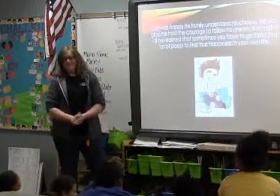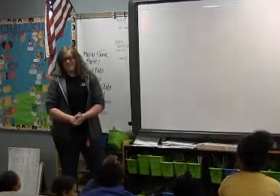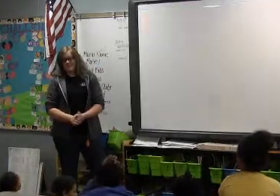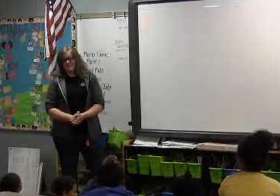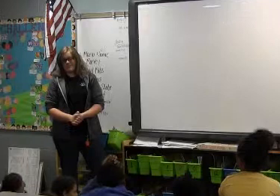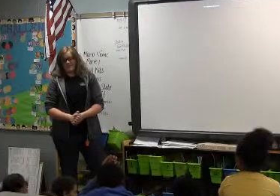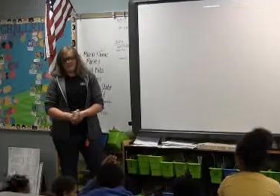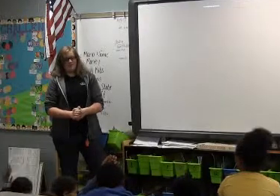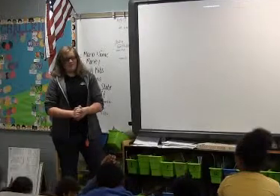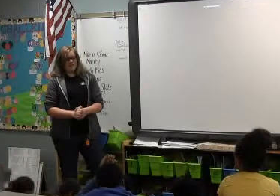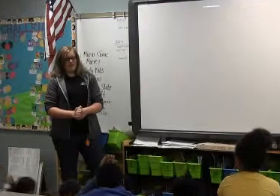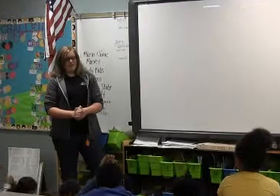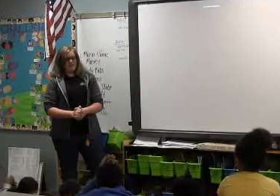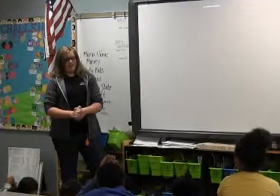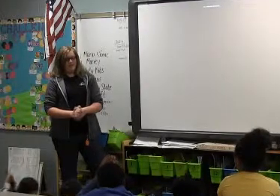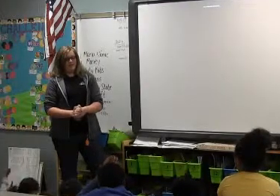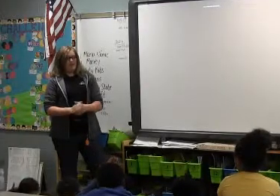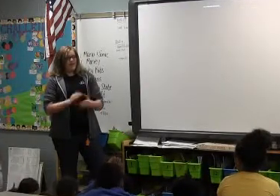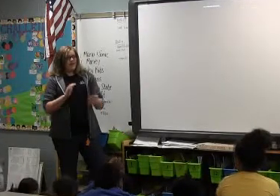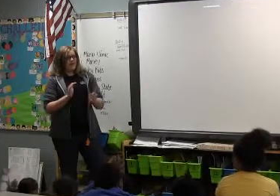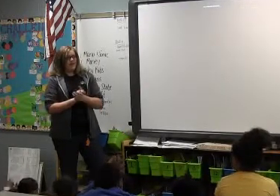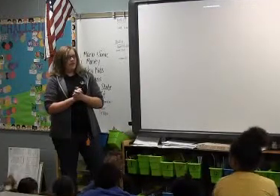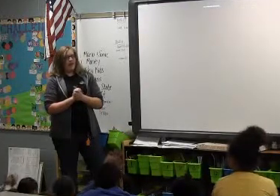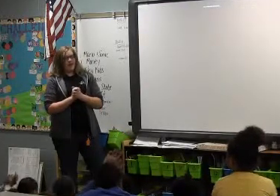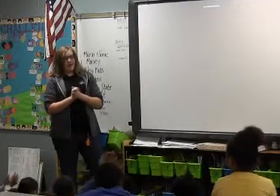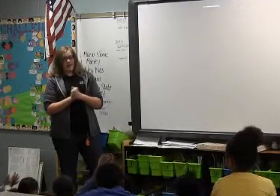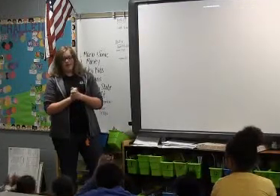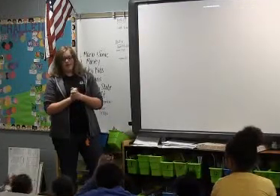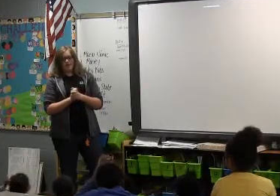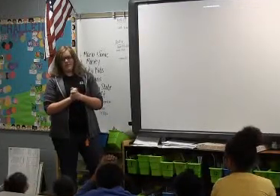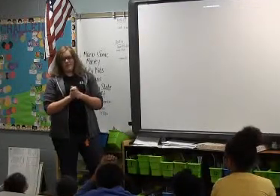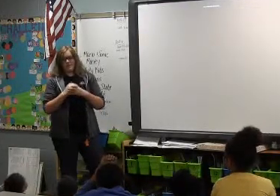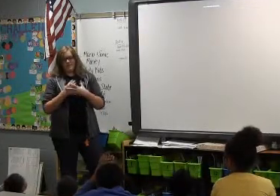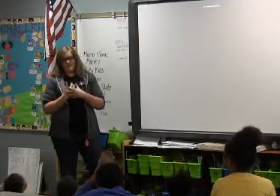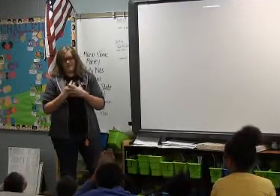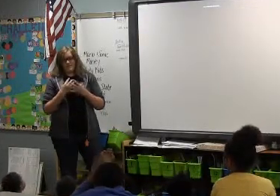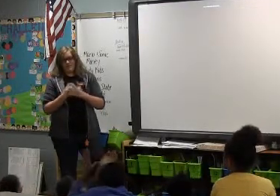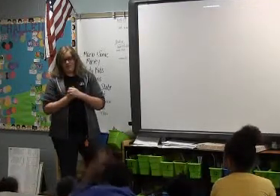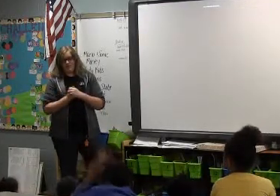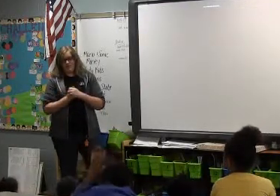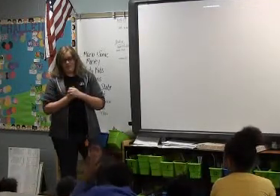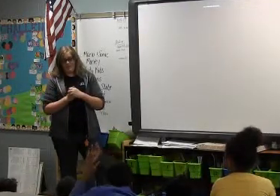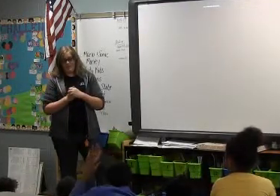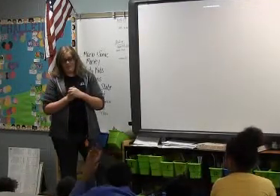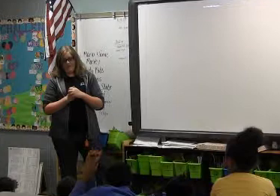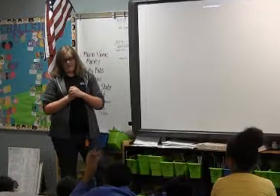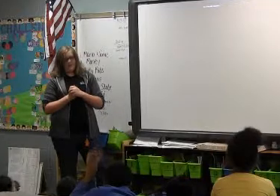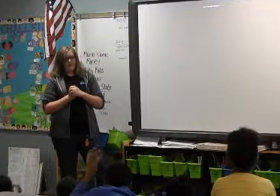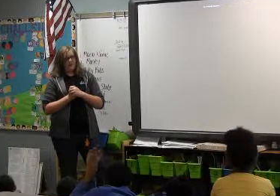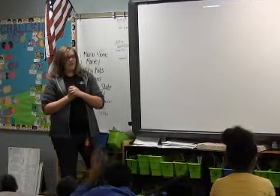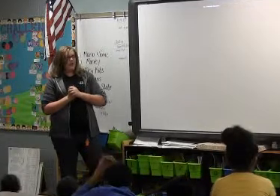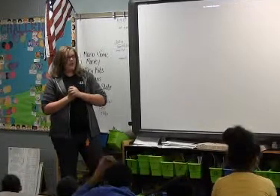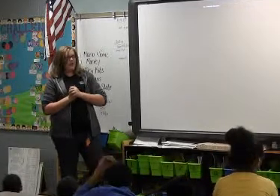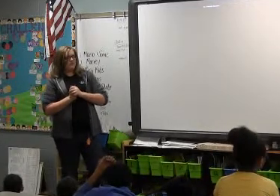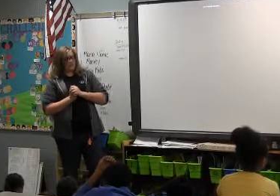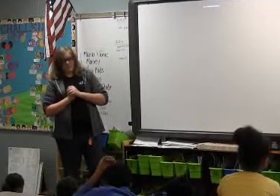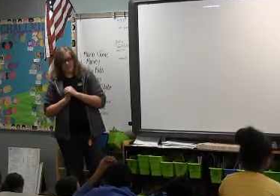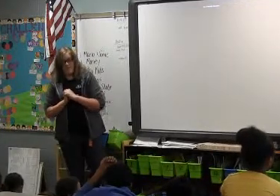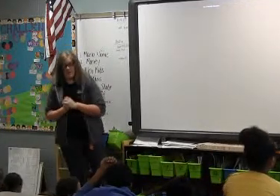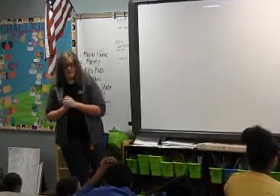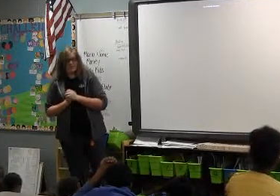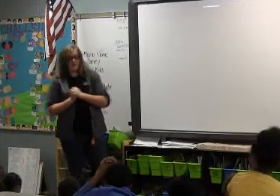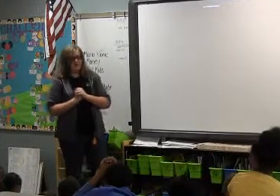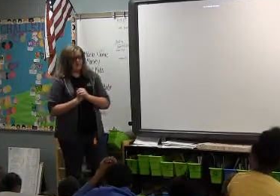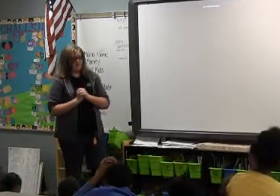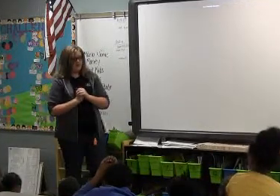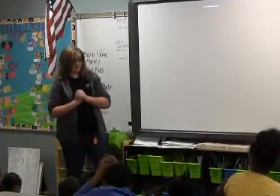You guys for listening. You guys were a great audience. Now I have some things that I would like to teach you. So we have some sheets